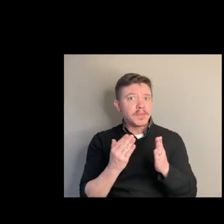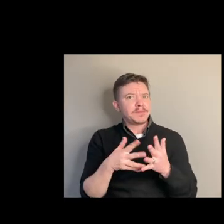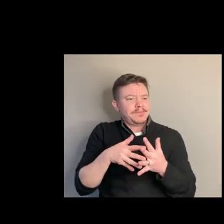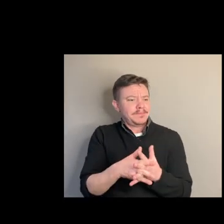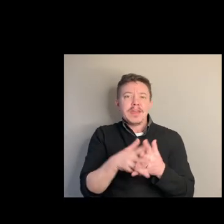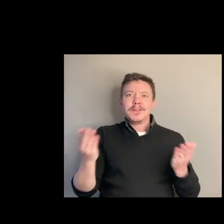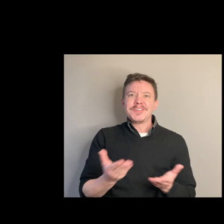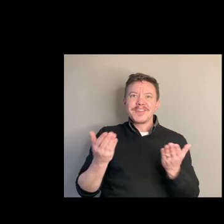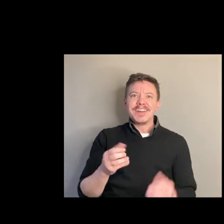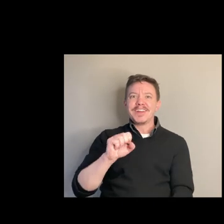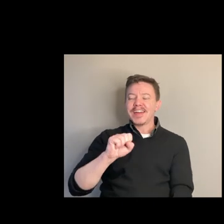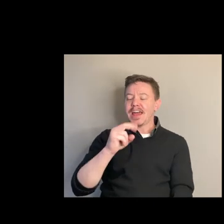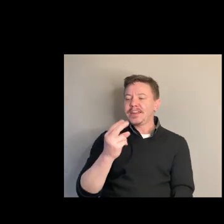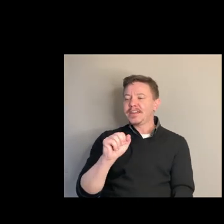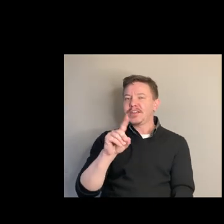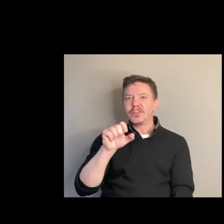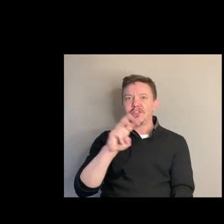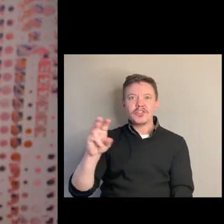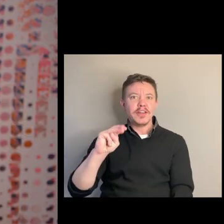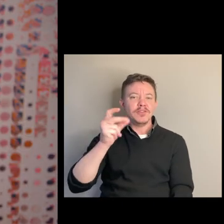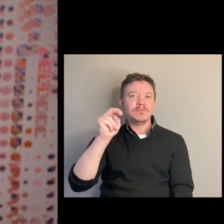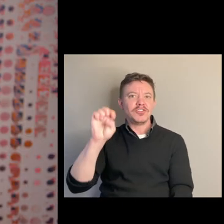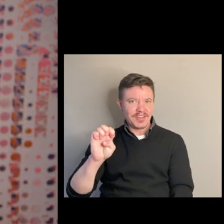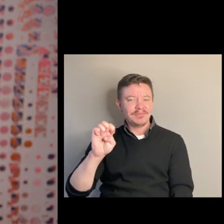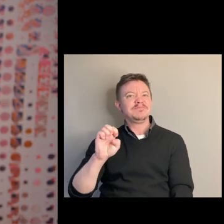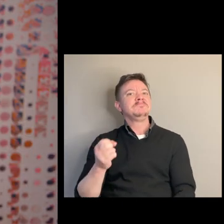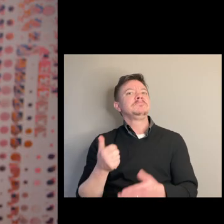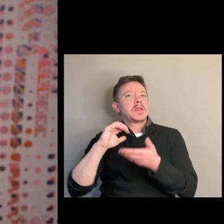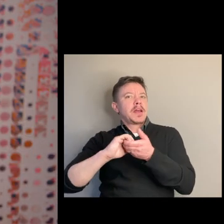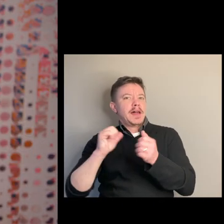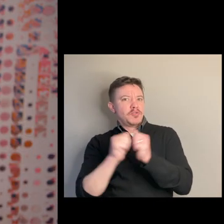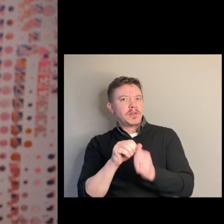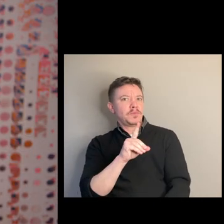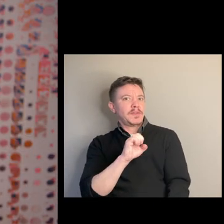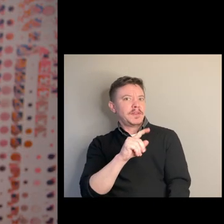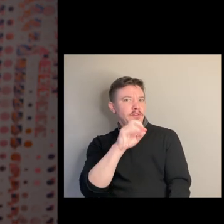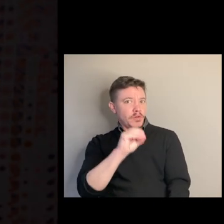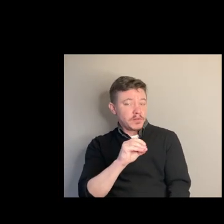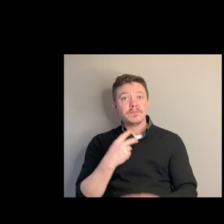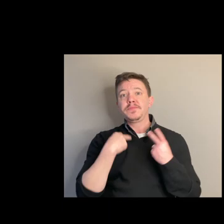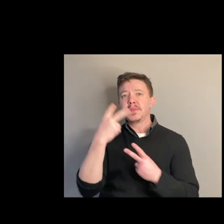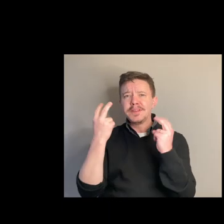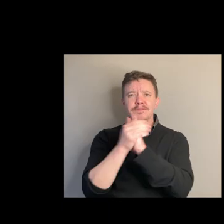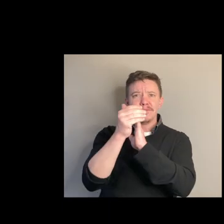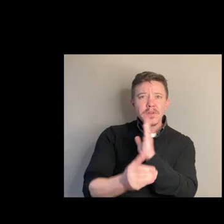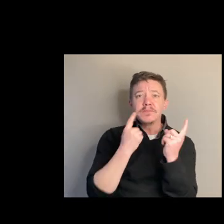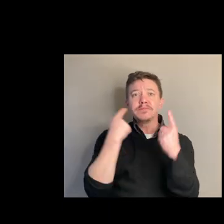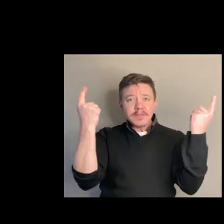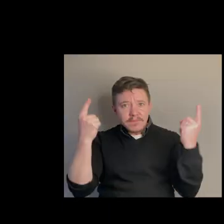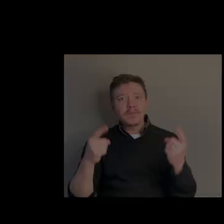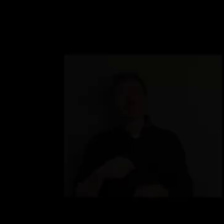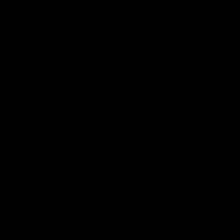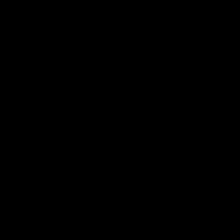animation artists based right here in Portland at Shadow Machine, who helped realize his vision over the last 4 years.